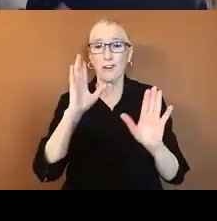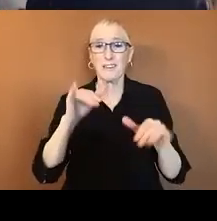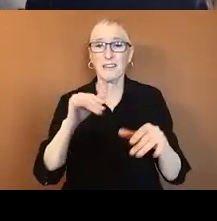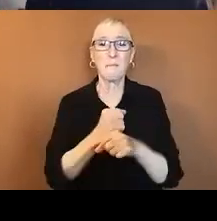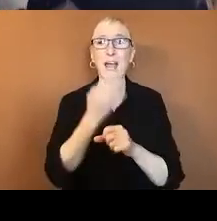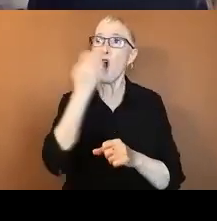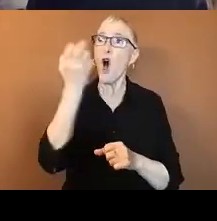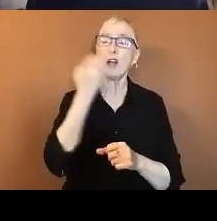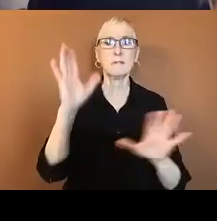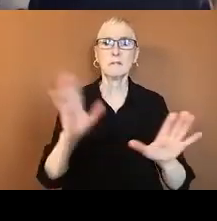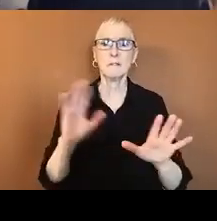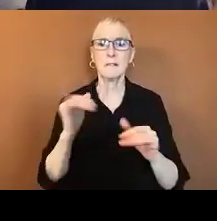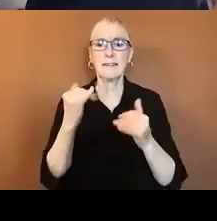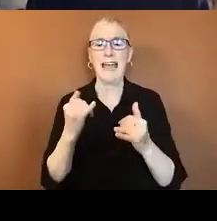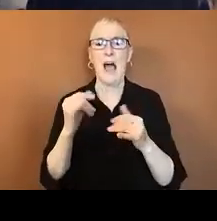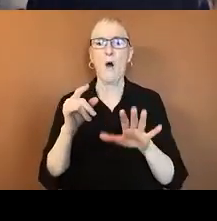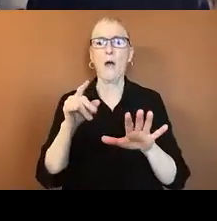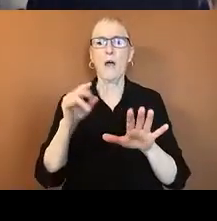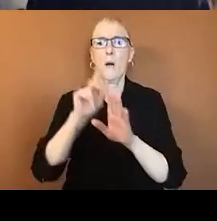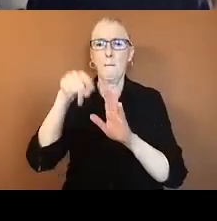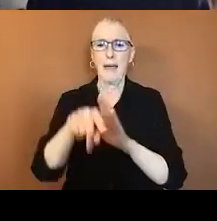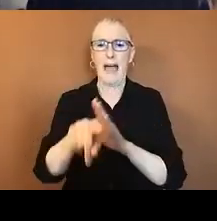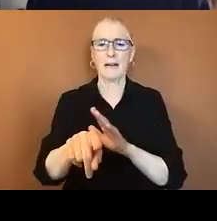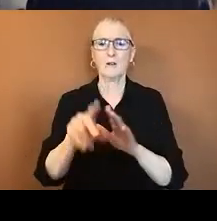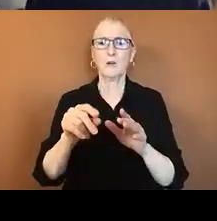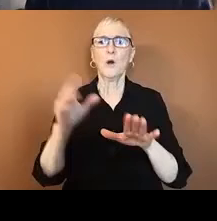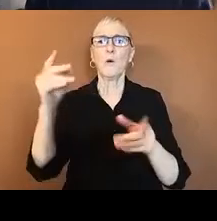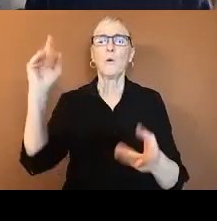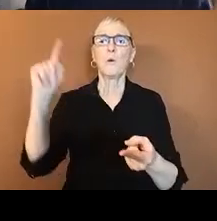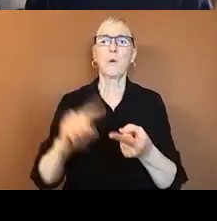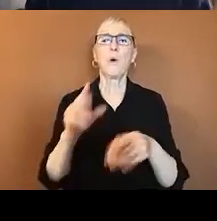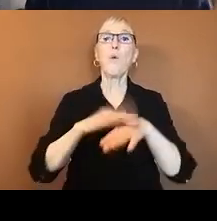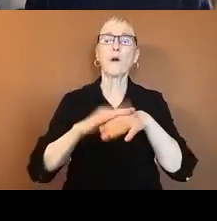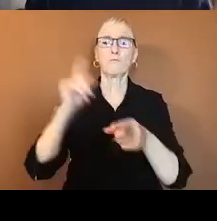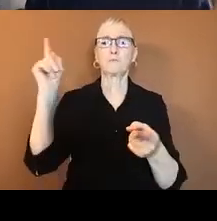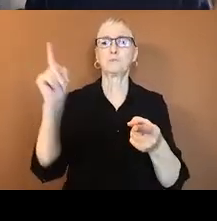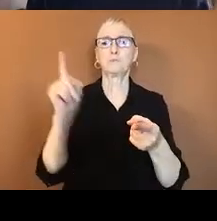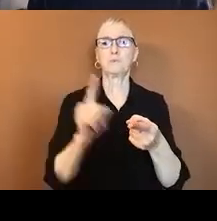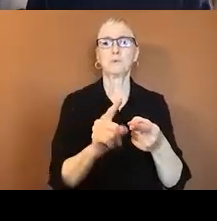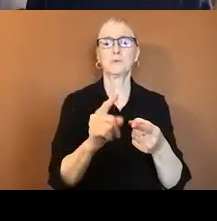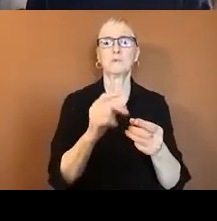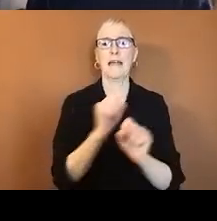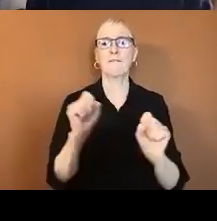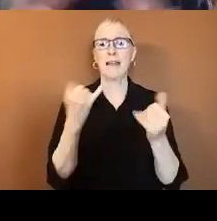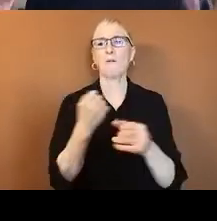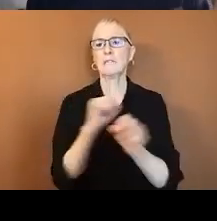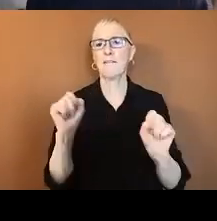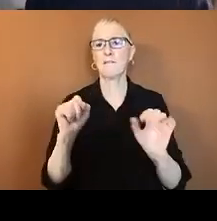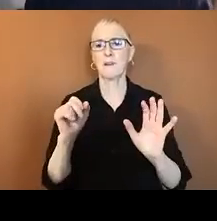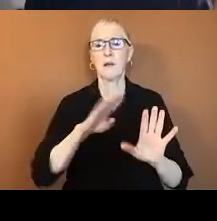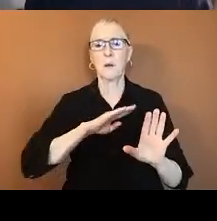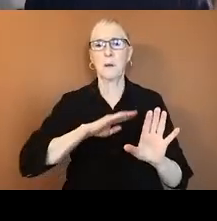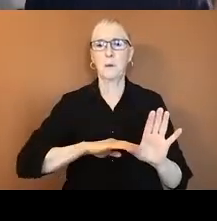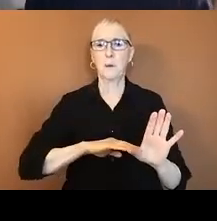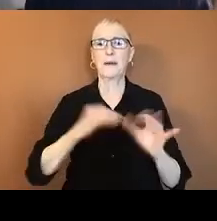calls. And now it's kind of gone back down to a normal level of warning. And so now it's safe. Great time to make